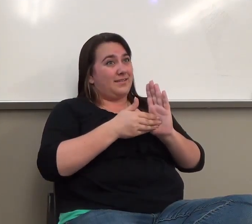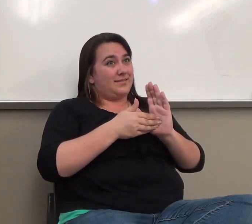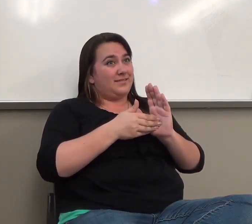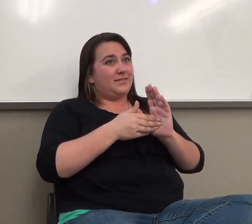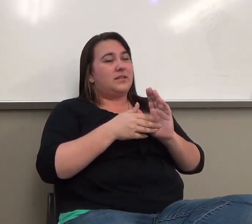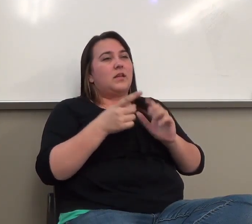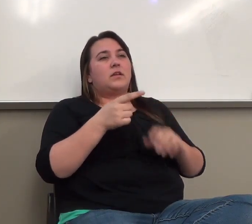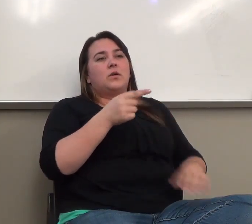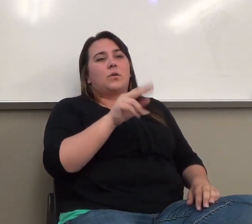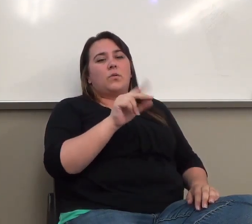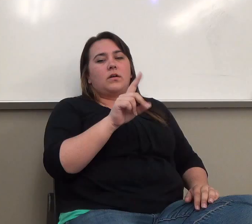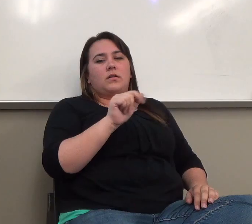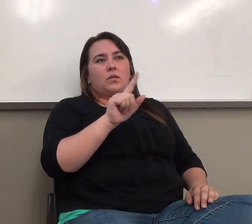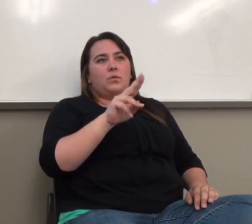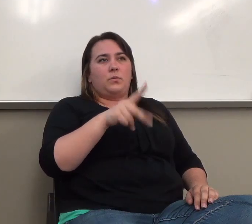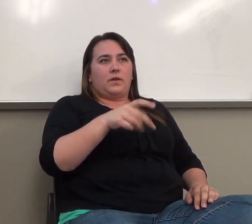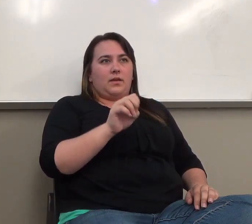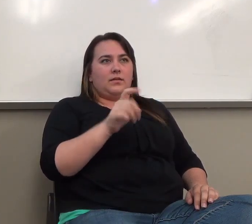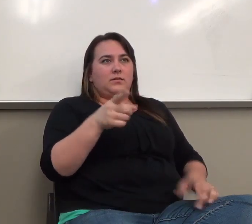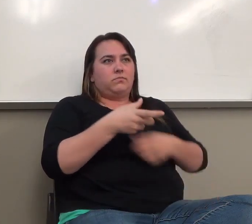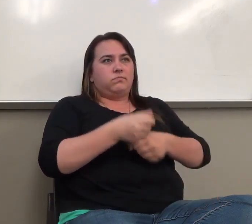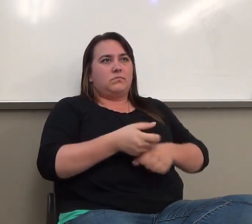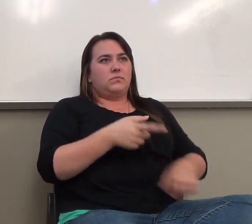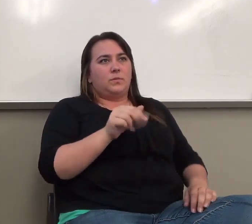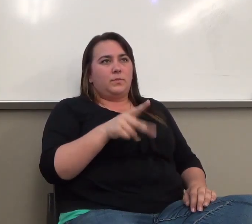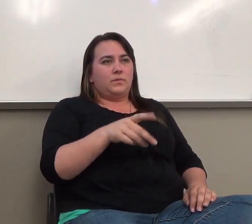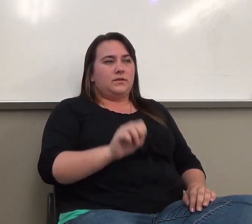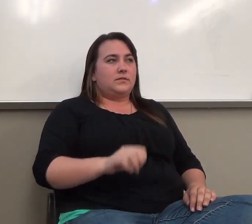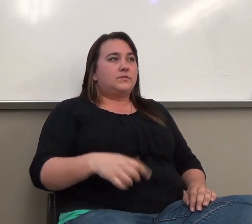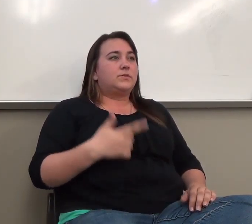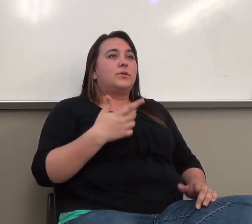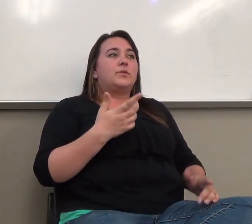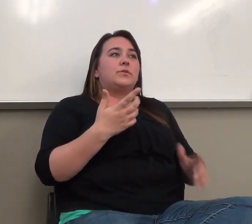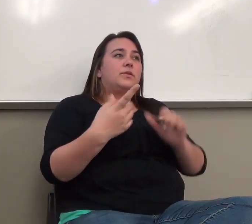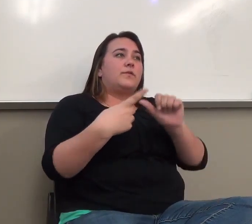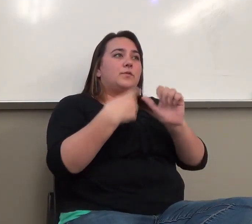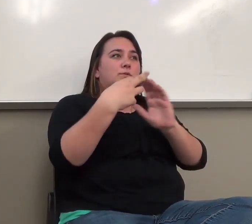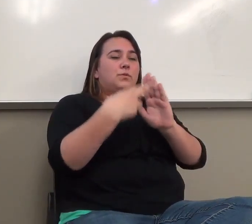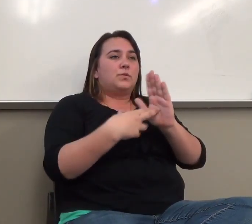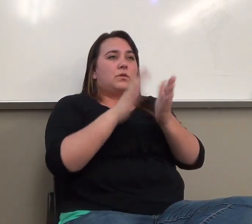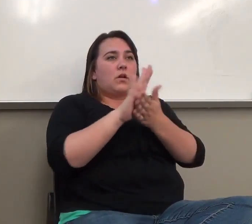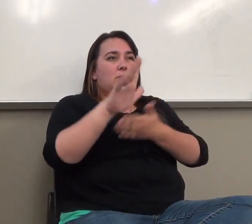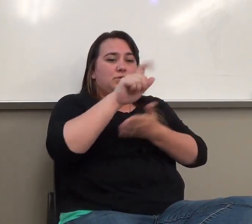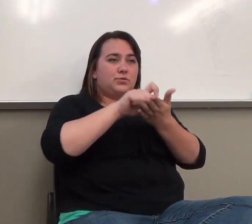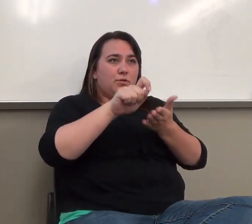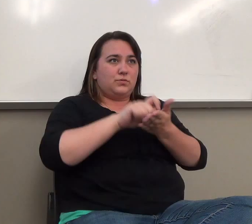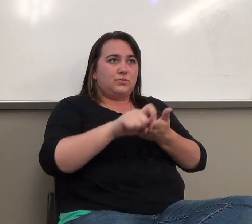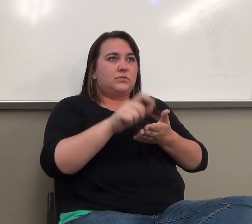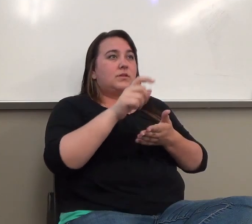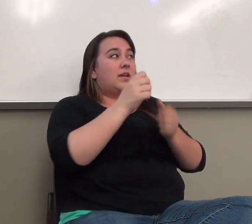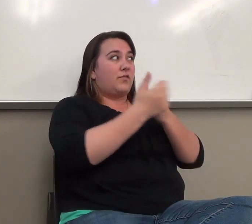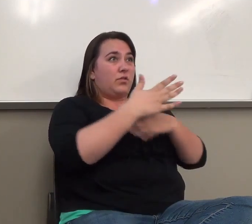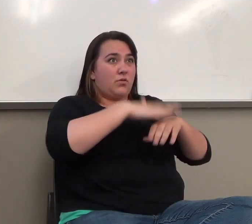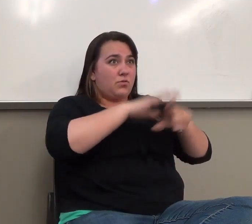Some teachers don't. Lupe, are you taking notes? Good, okay. All right.